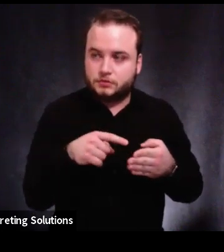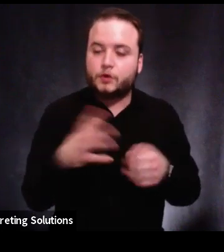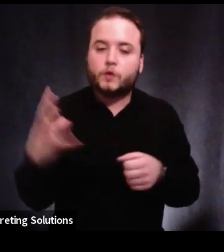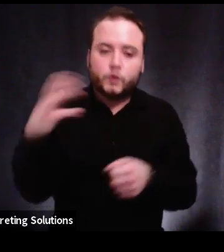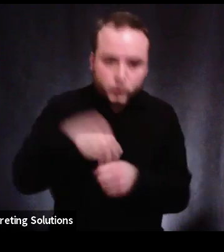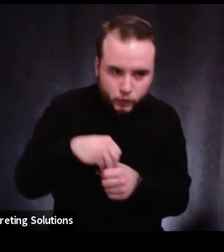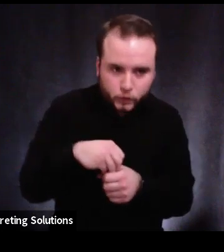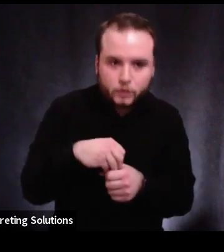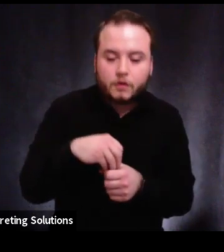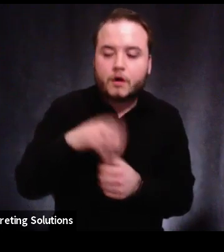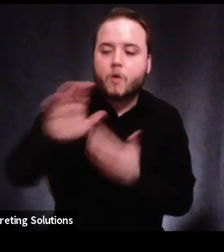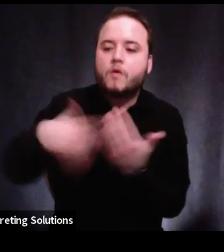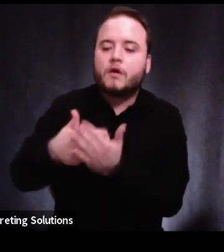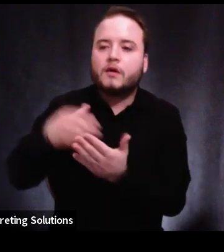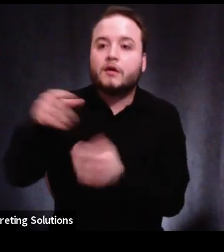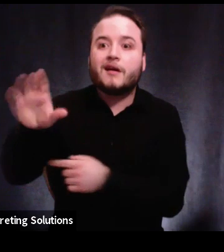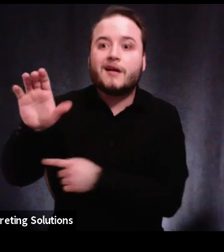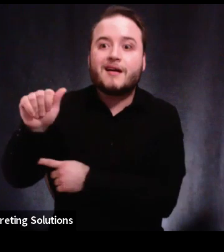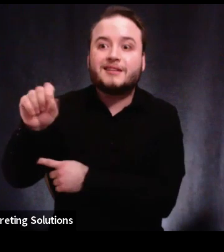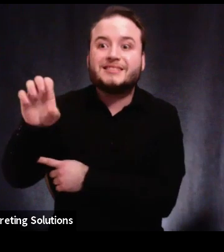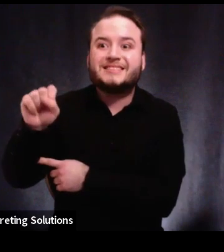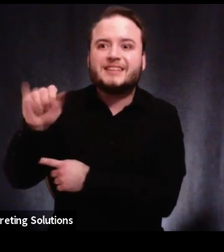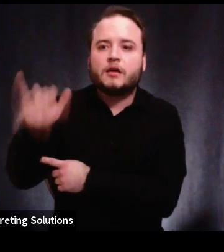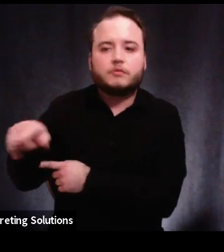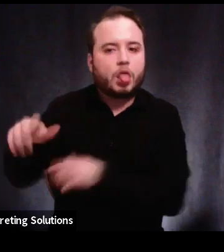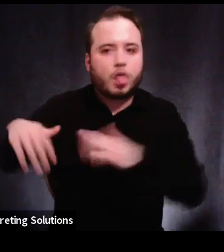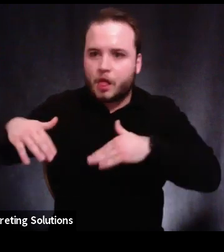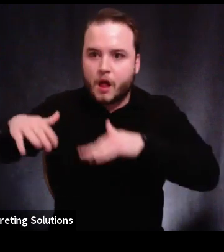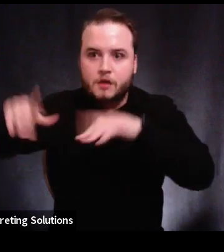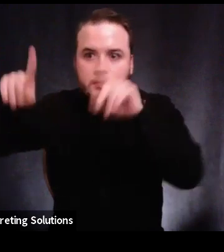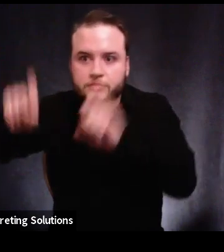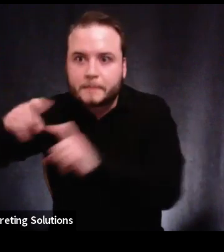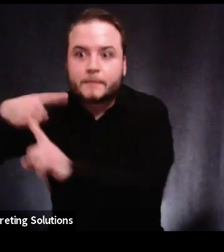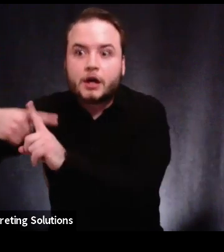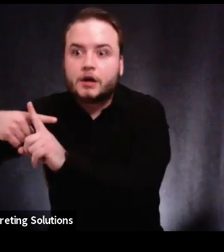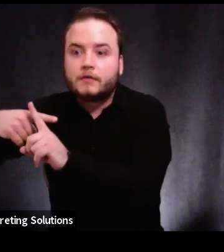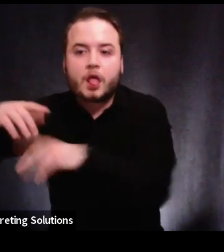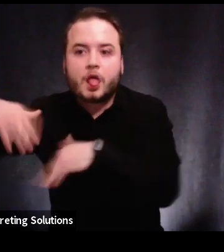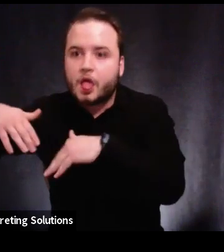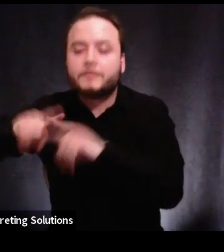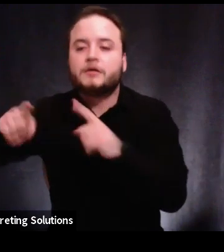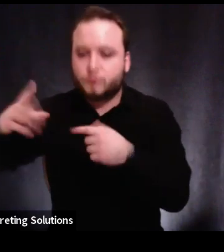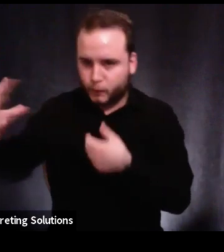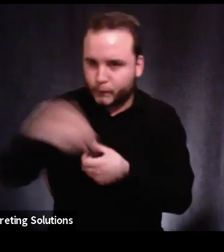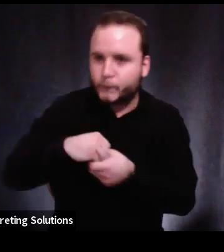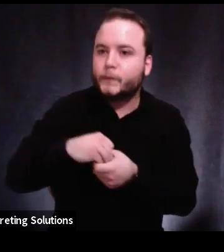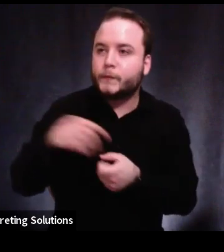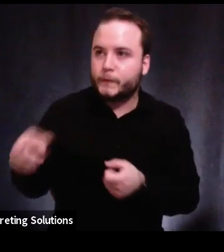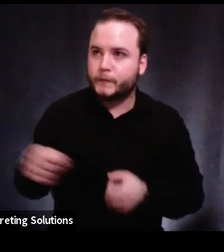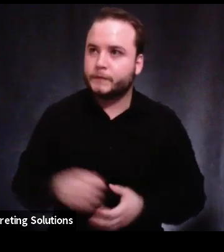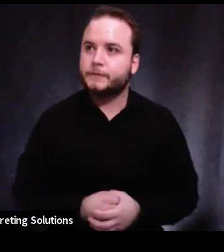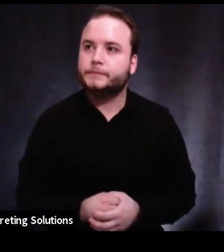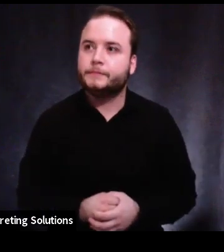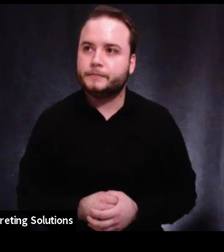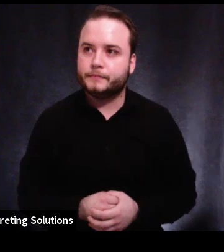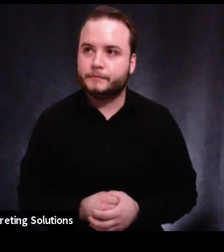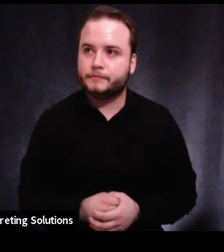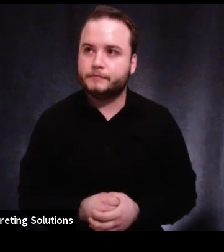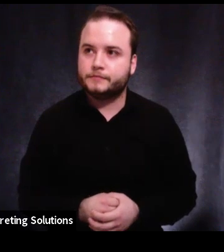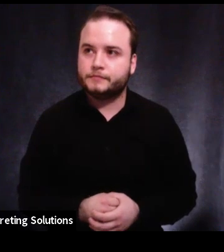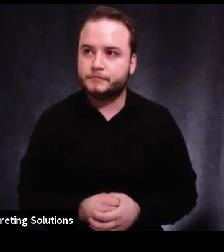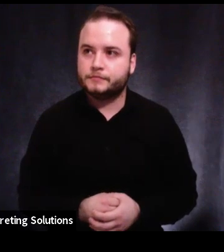follow-up to that then. So basically, based upon that, is it in the continued absence of